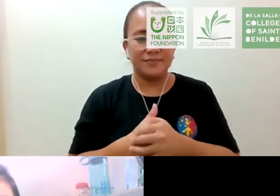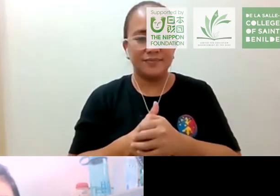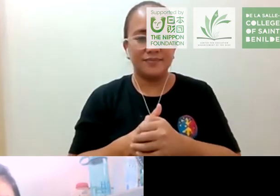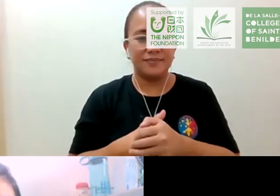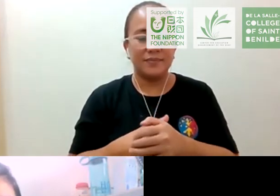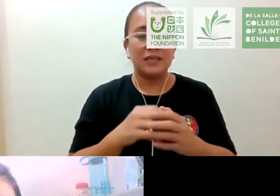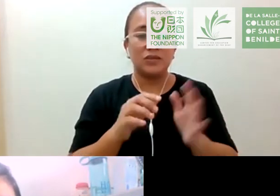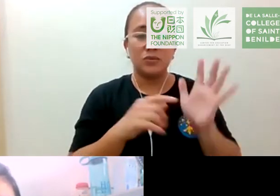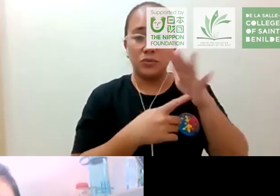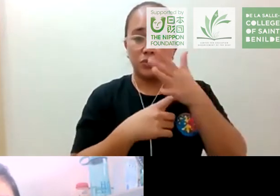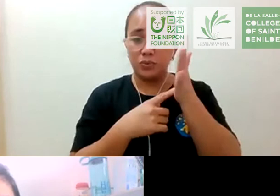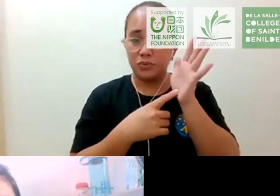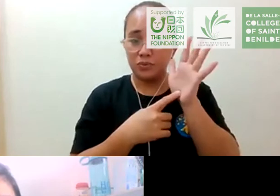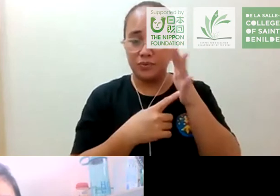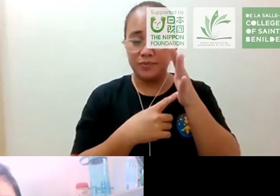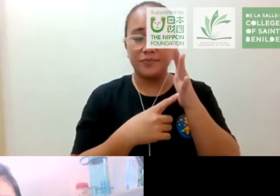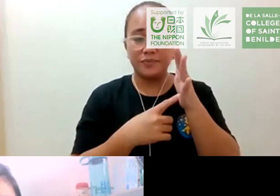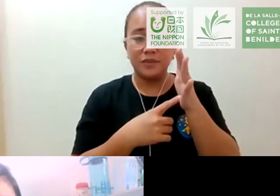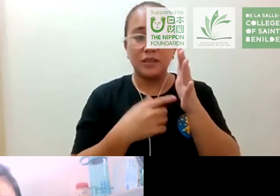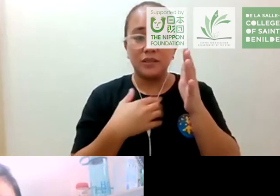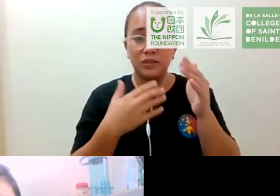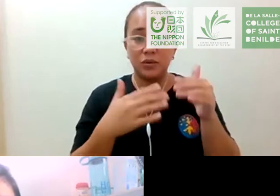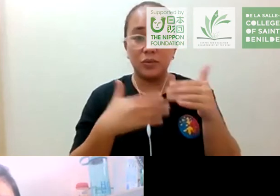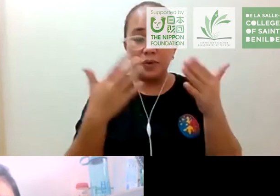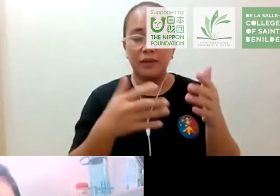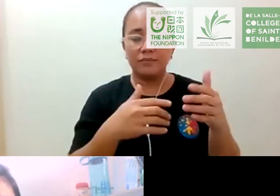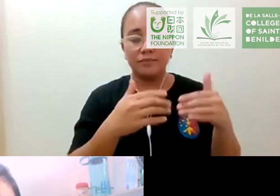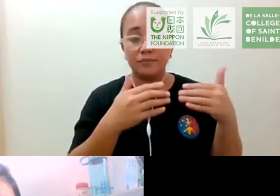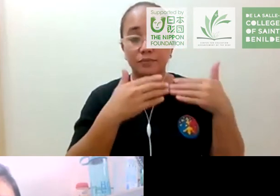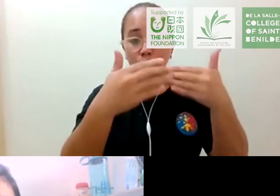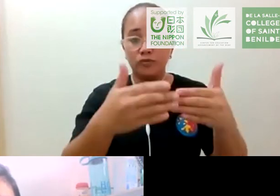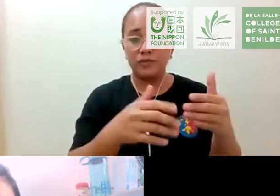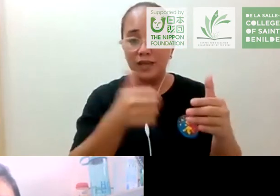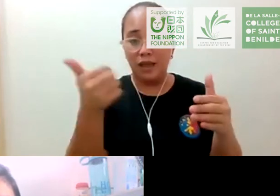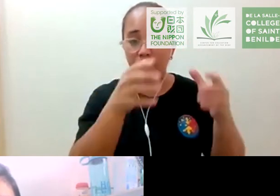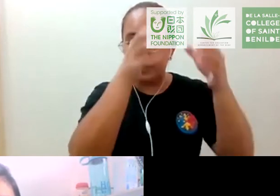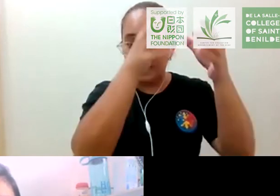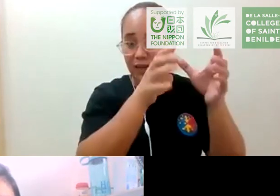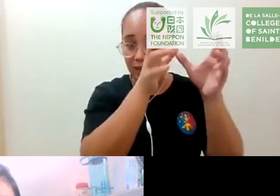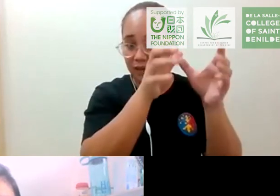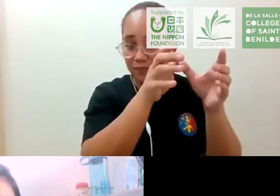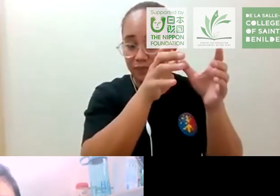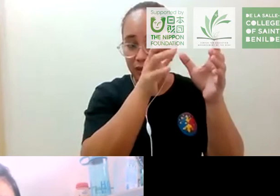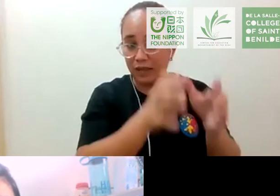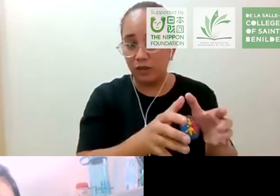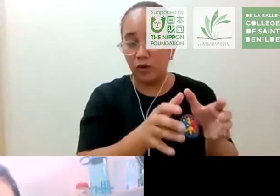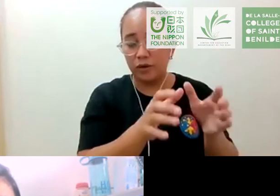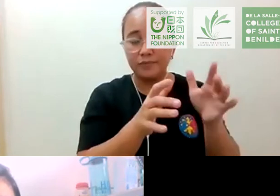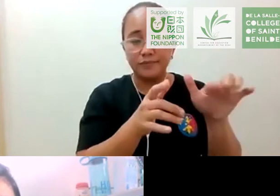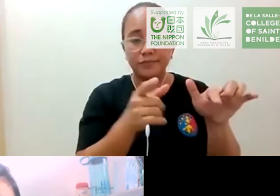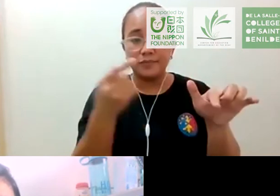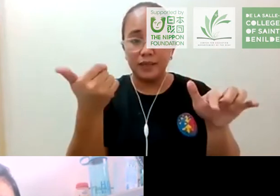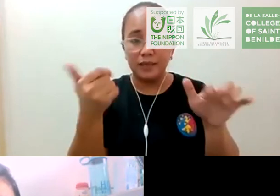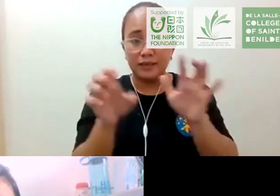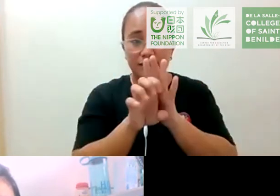the orientation. So we'll move on to the other category. So the next thing after you do dominant